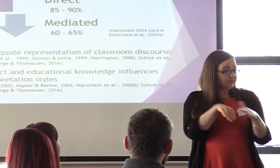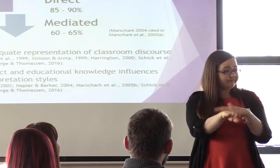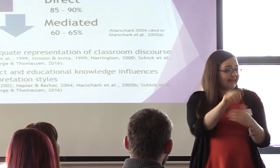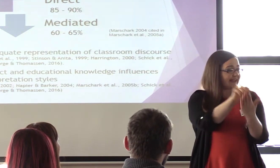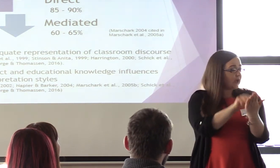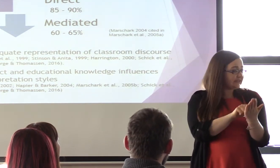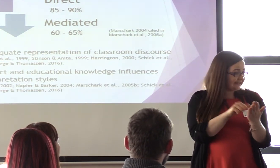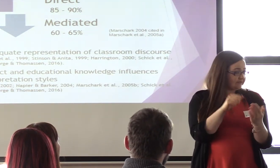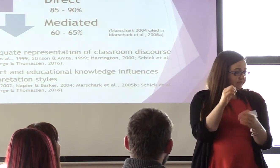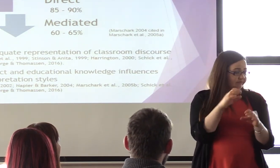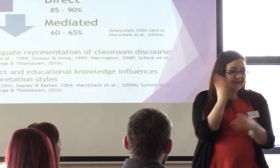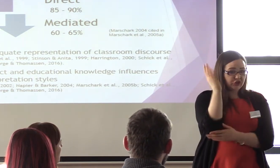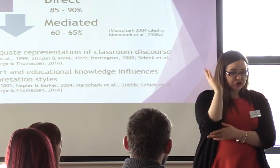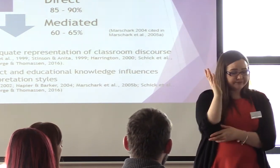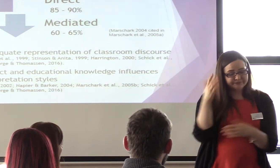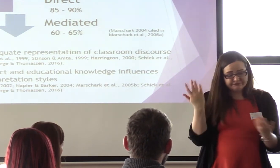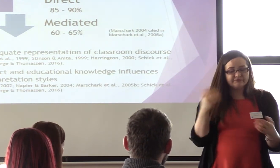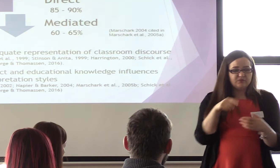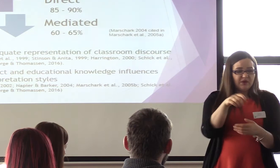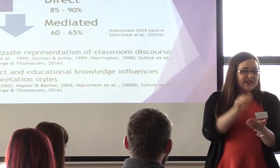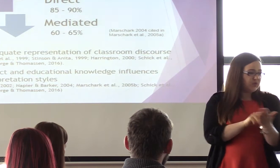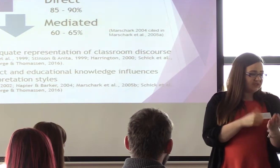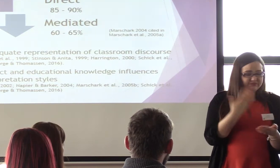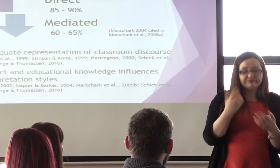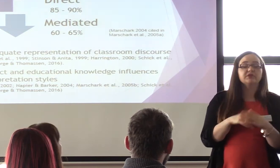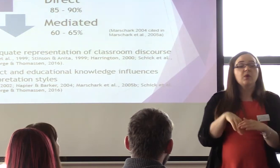said that they were studying accountancy.